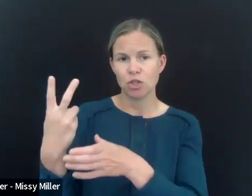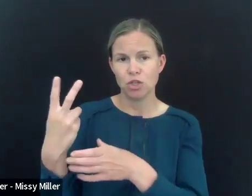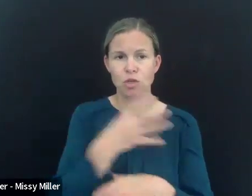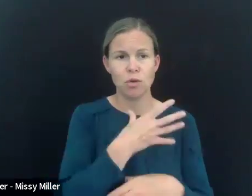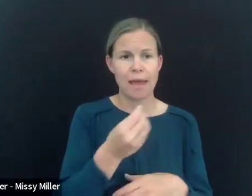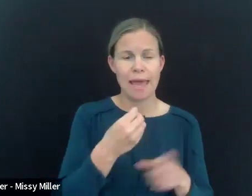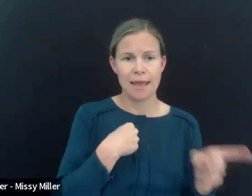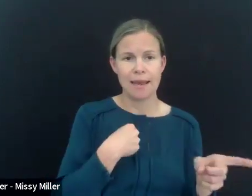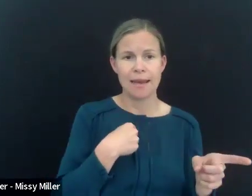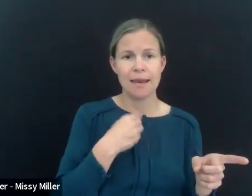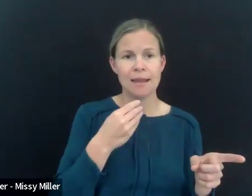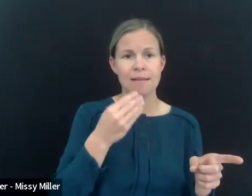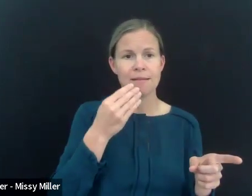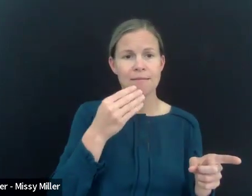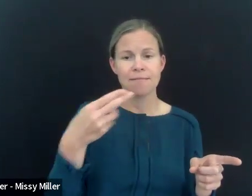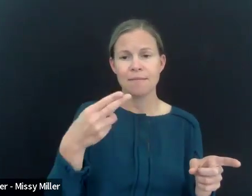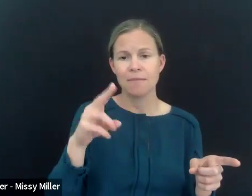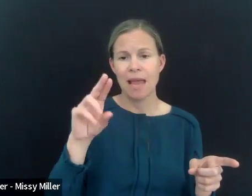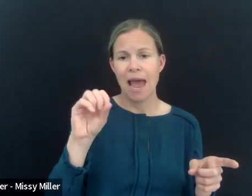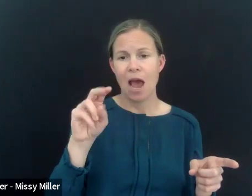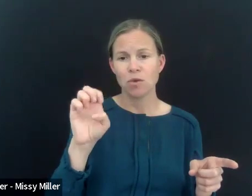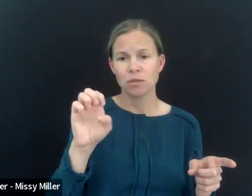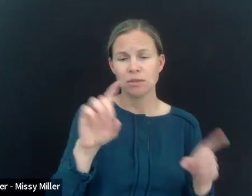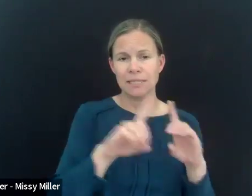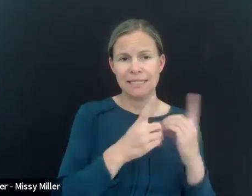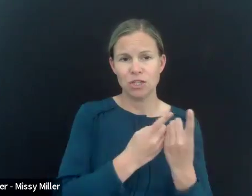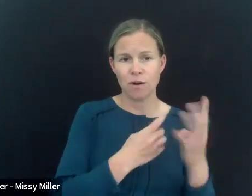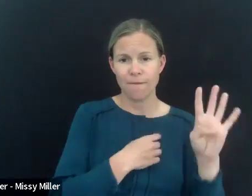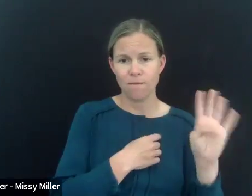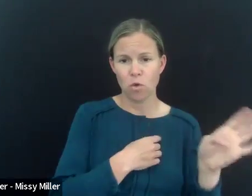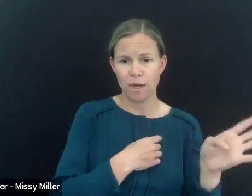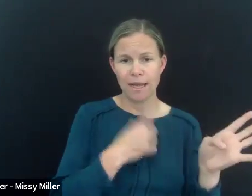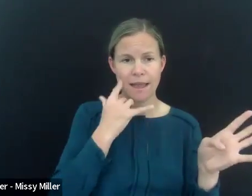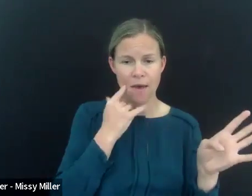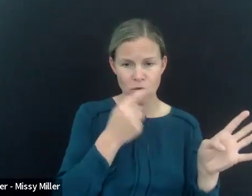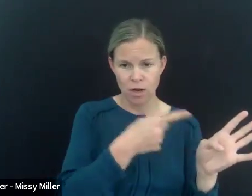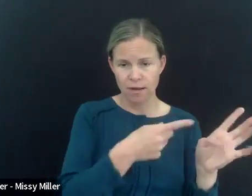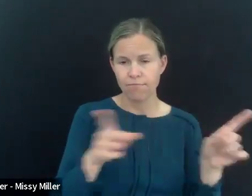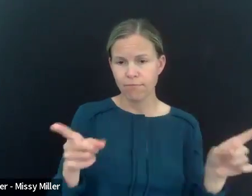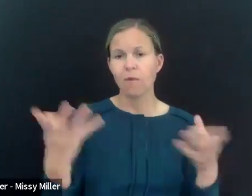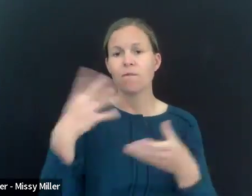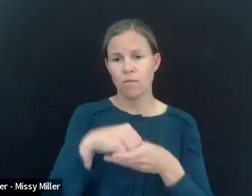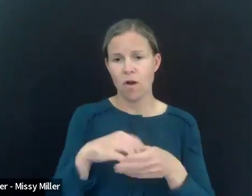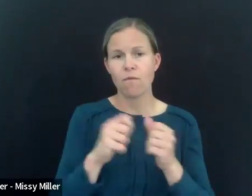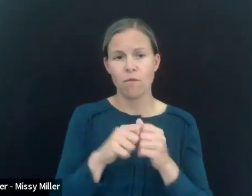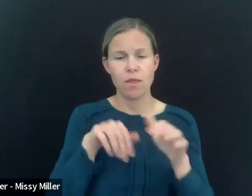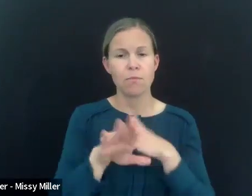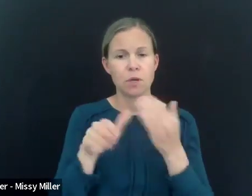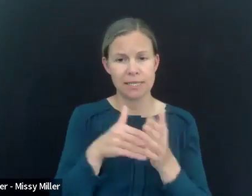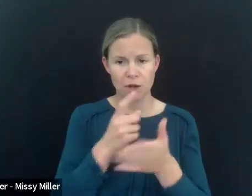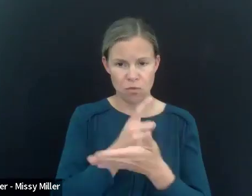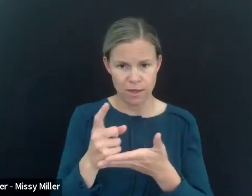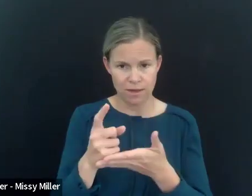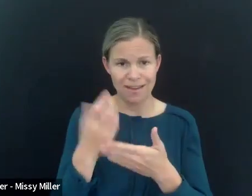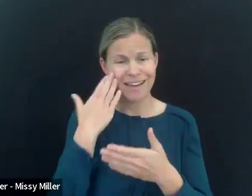District 40 to publish a congressional resolution in support of Birth Center Week. And like we've all been saying, change happens